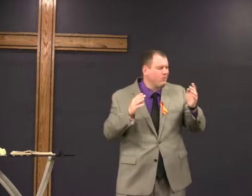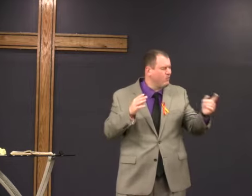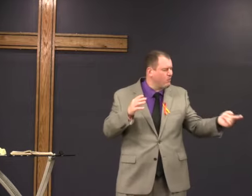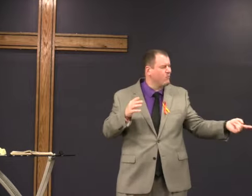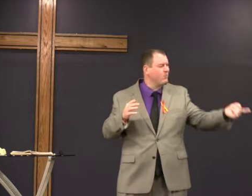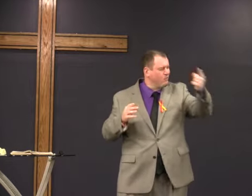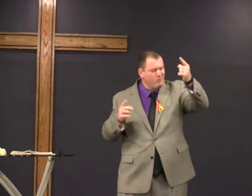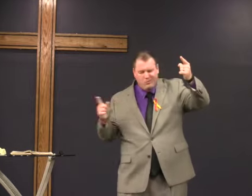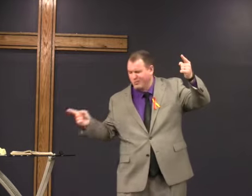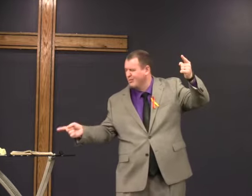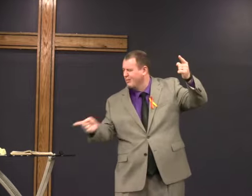God, my goal